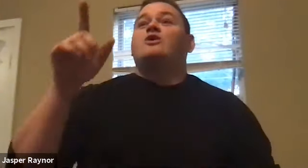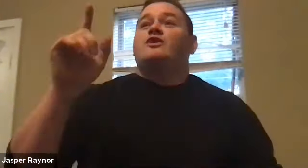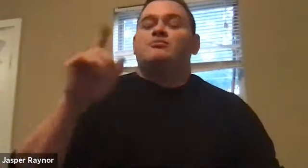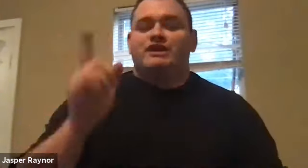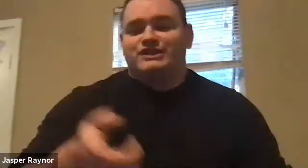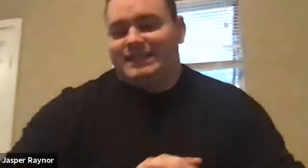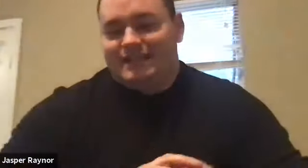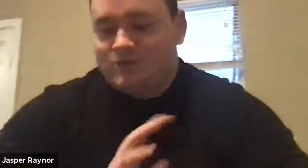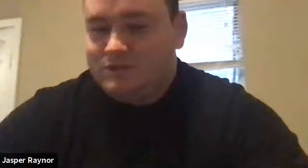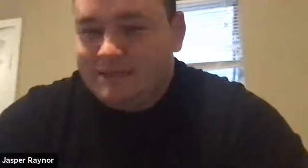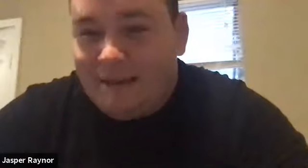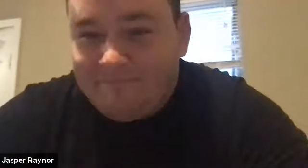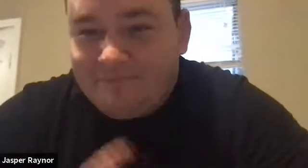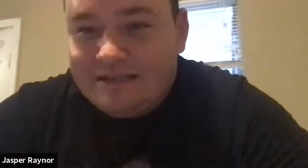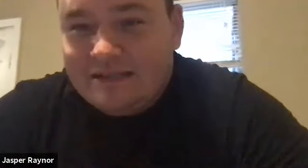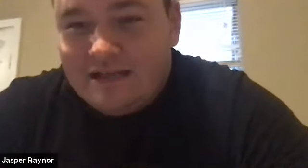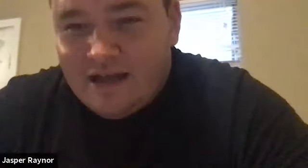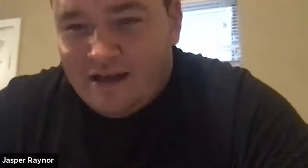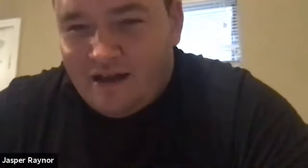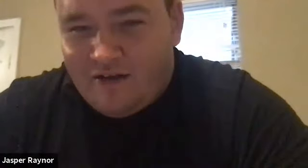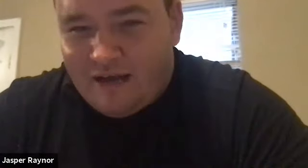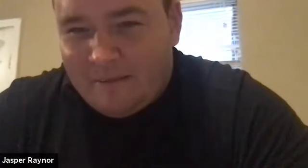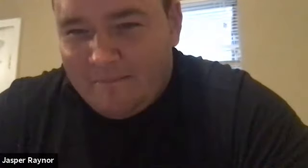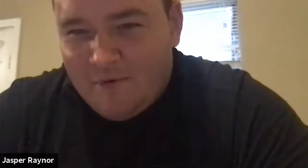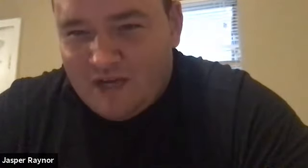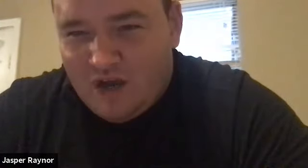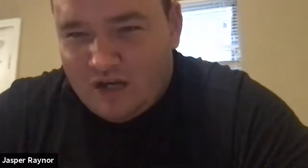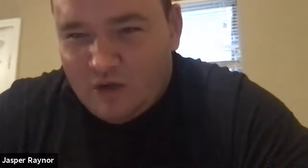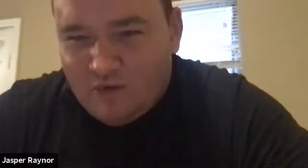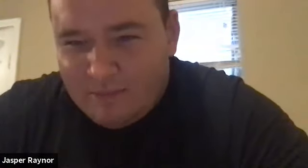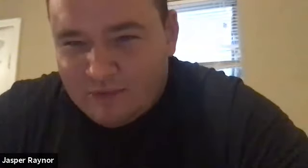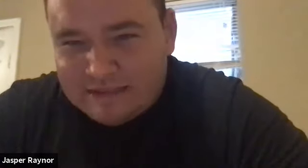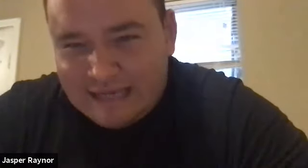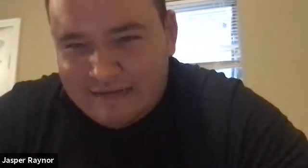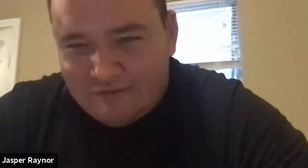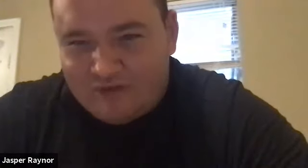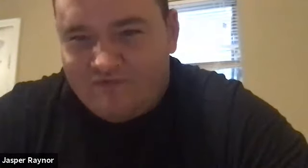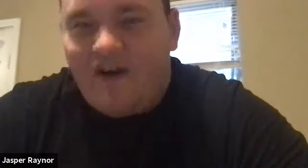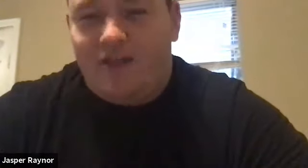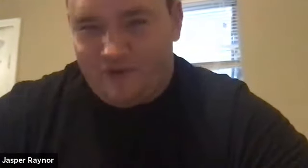they're British sign language. But yeah. All right, moving on. Who remembers the sign for father?